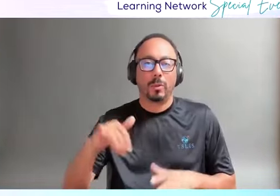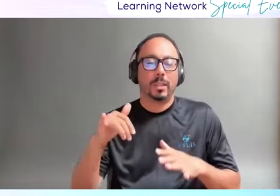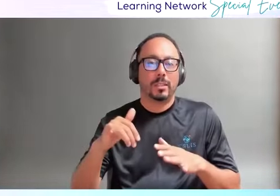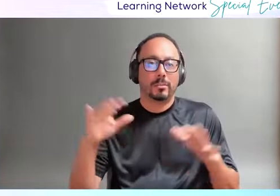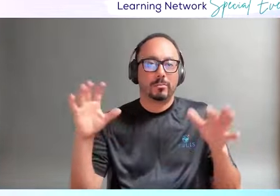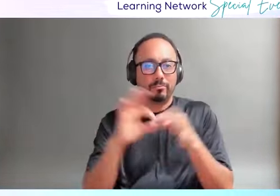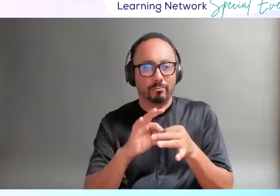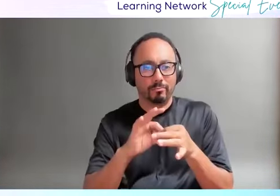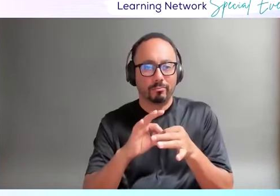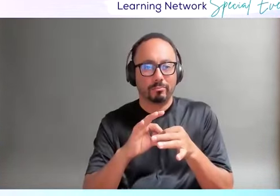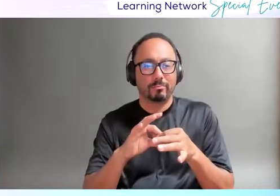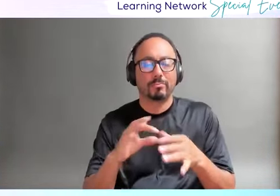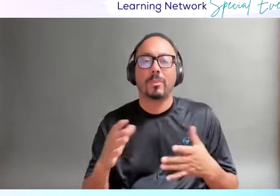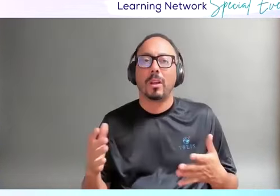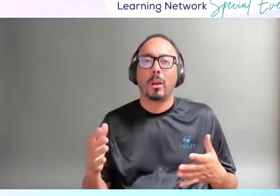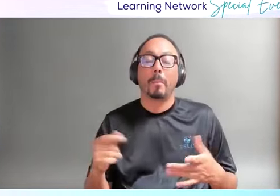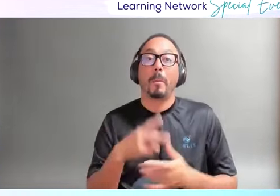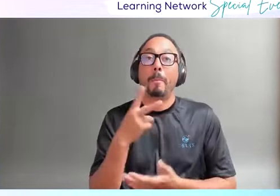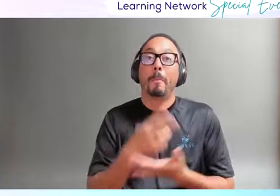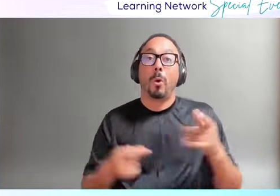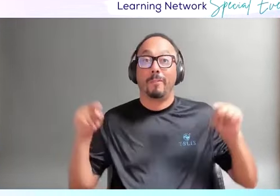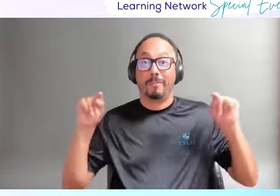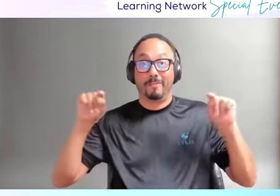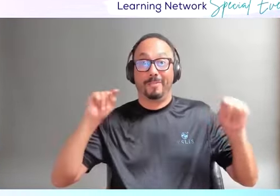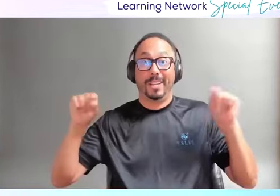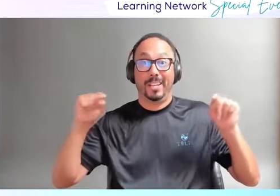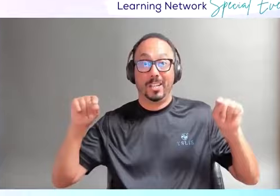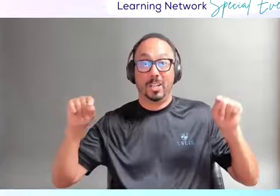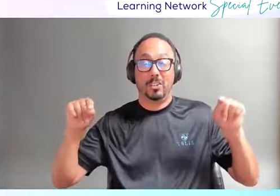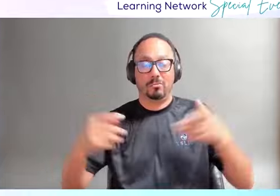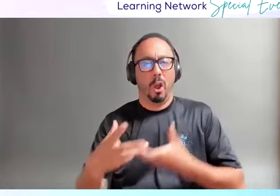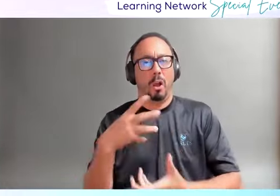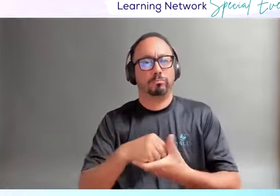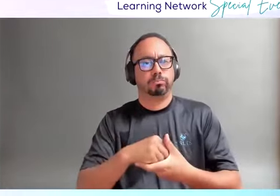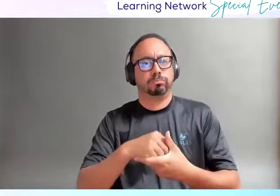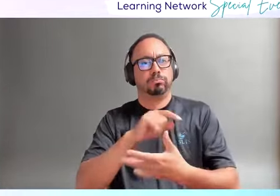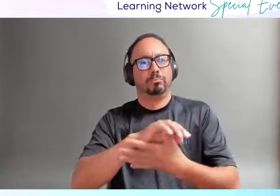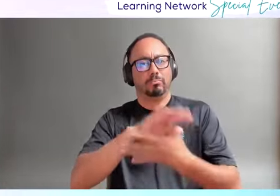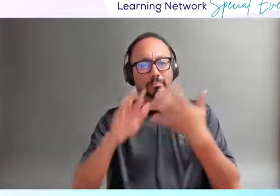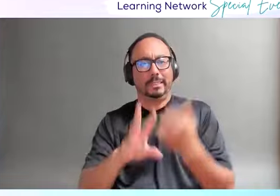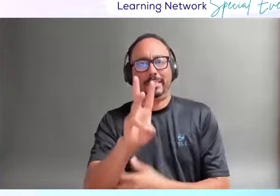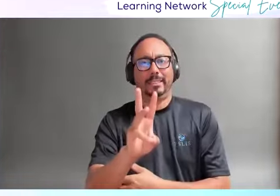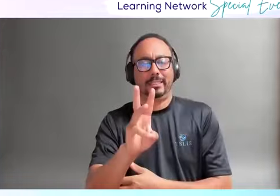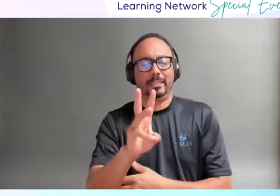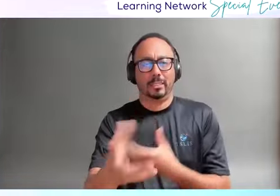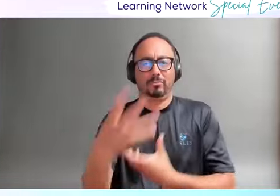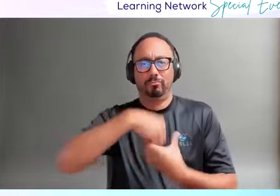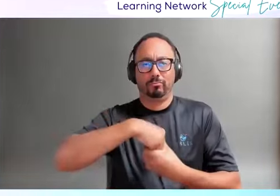fields endorse these principles. So my point here is to say that in your programming, it is not much